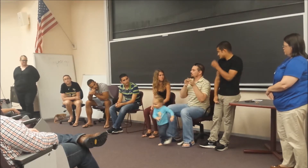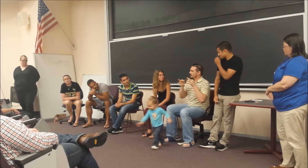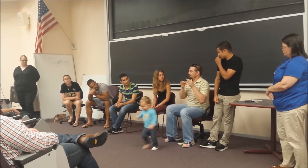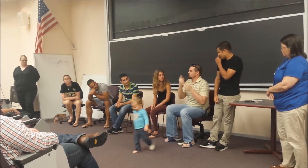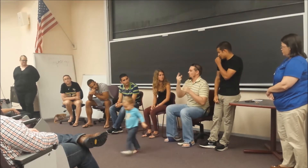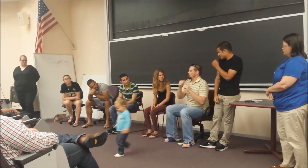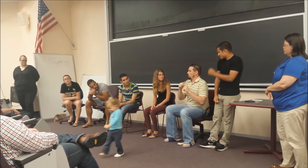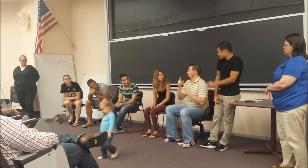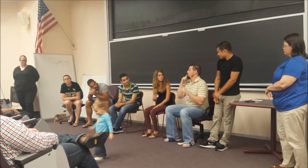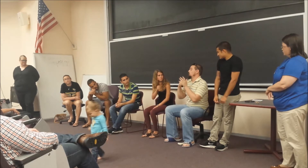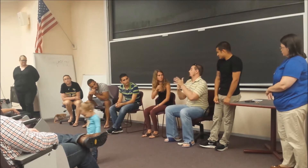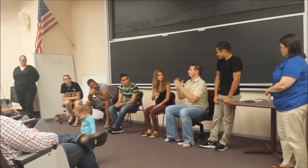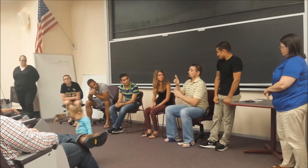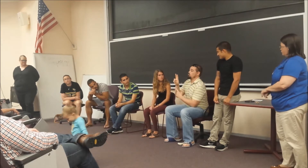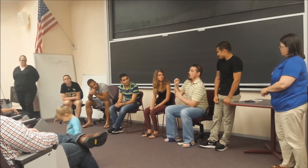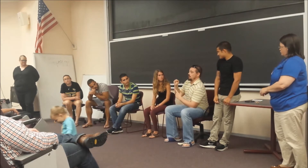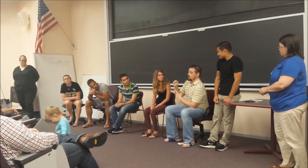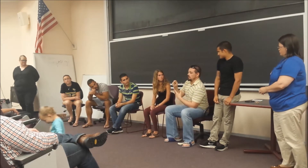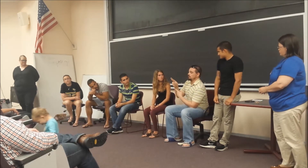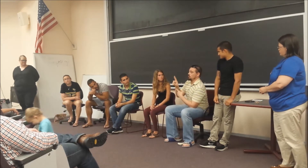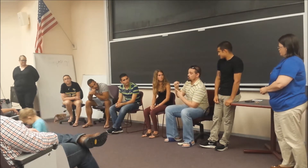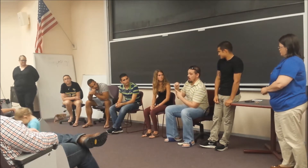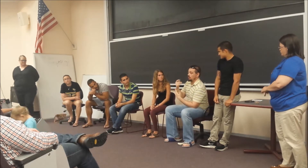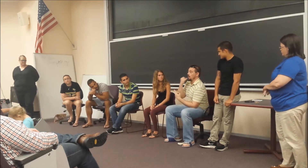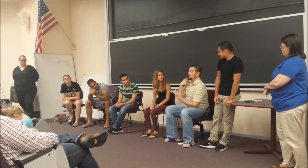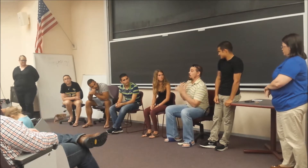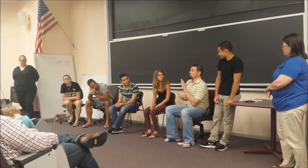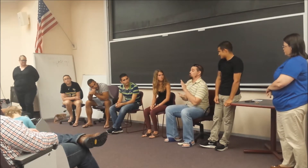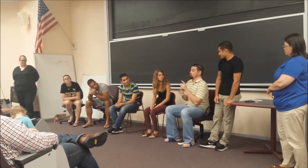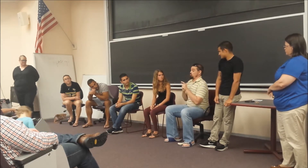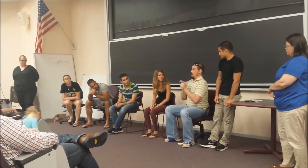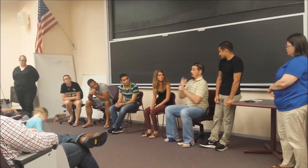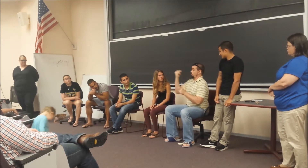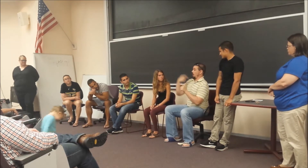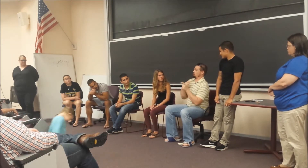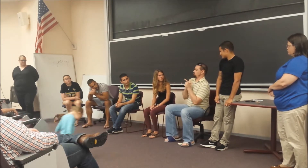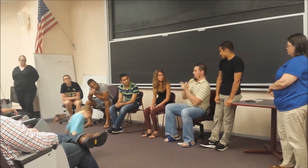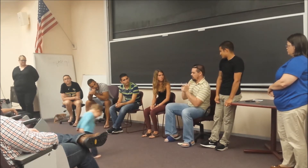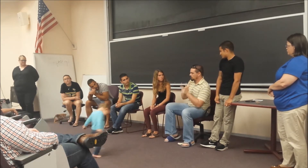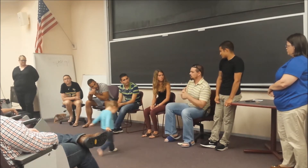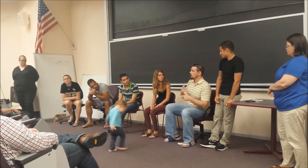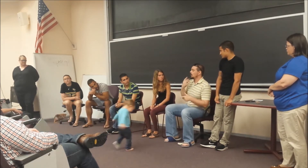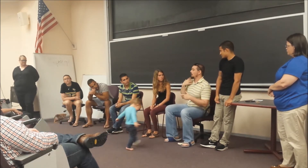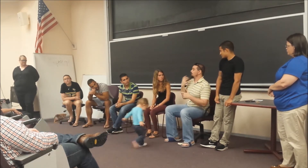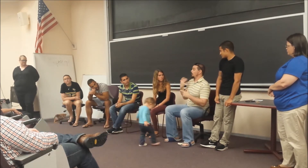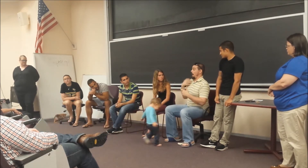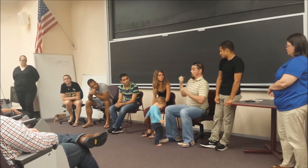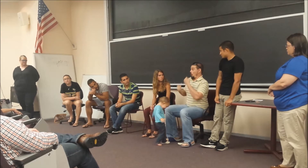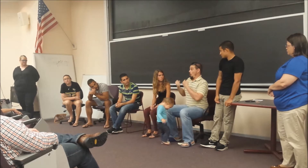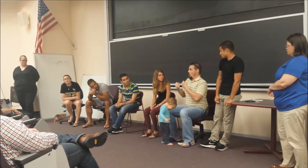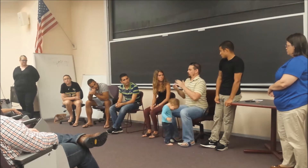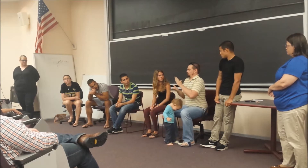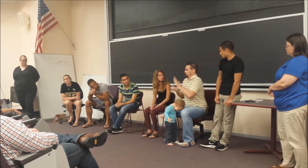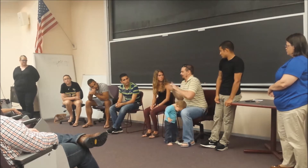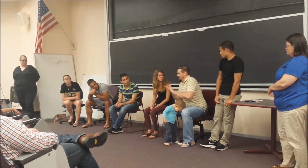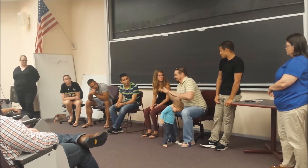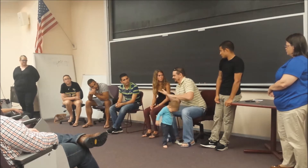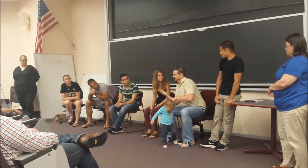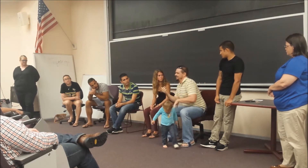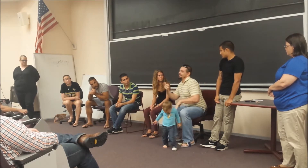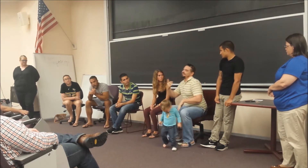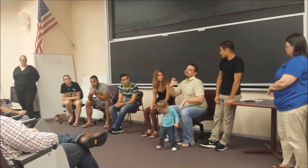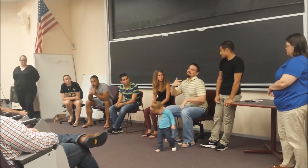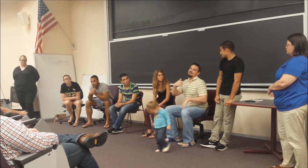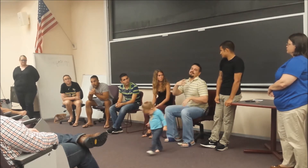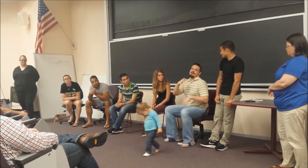word definition, but there's one sign that may have multiple different, or one word that may